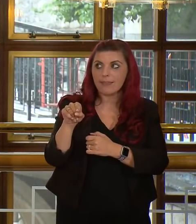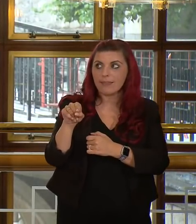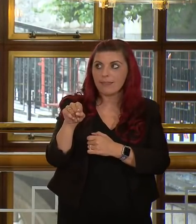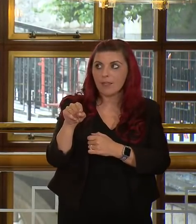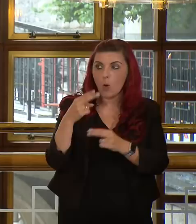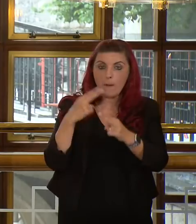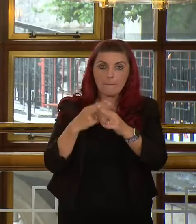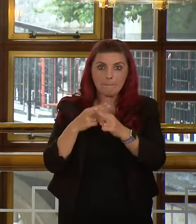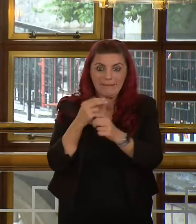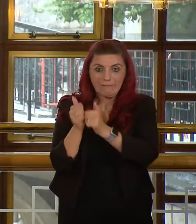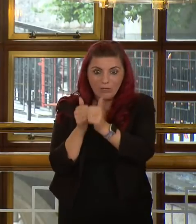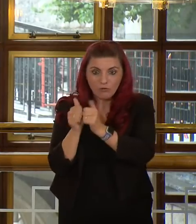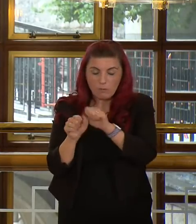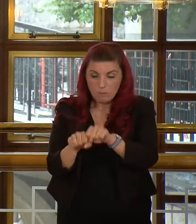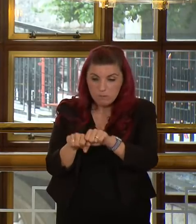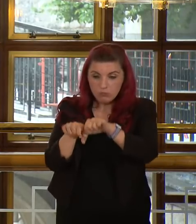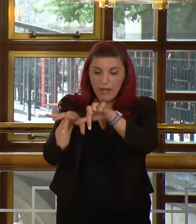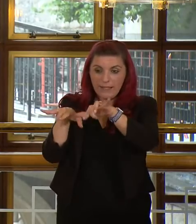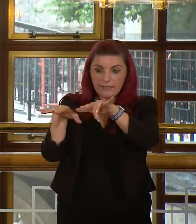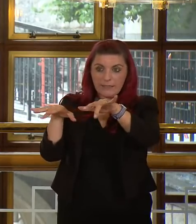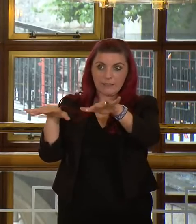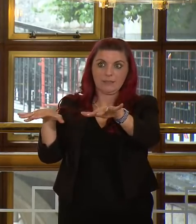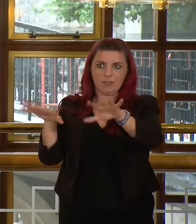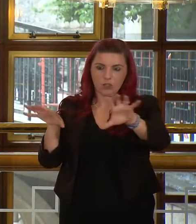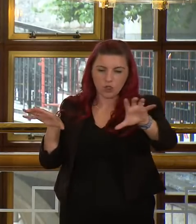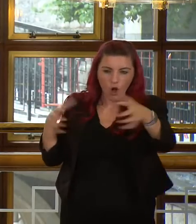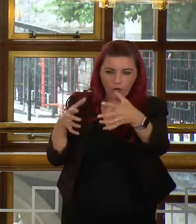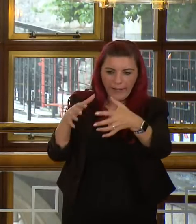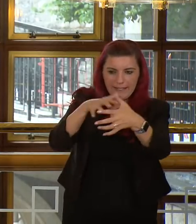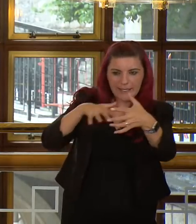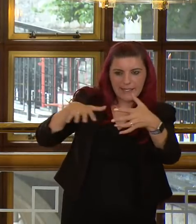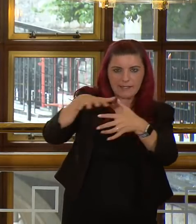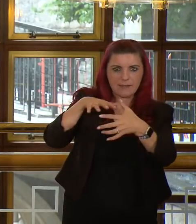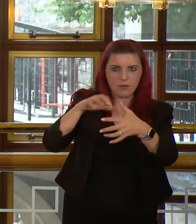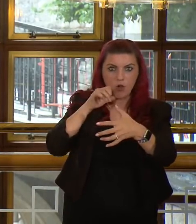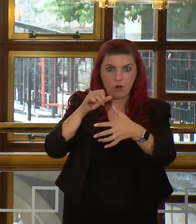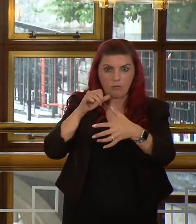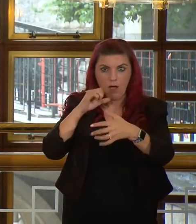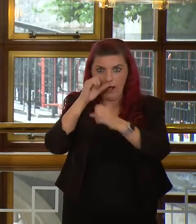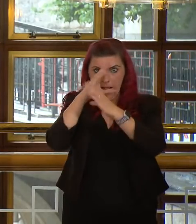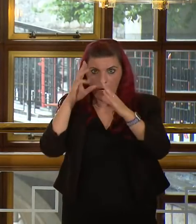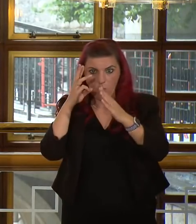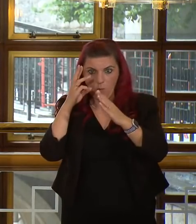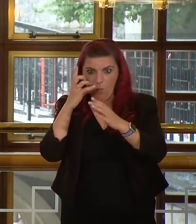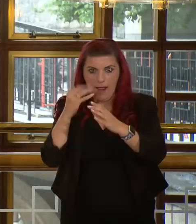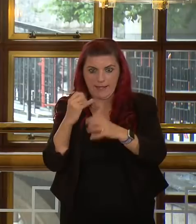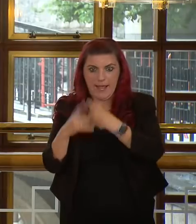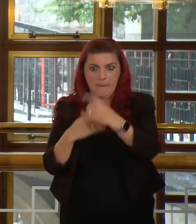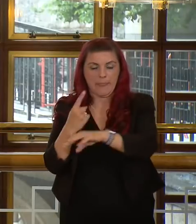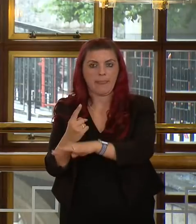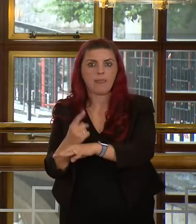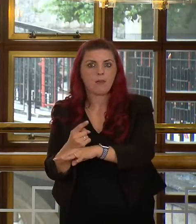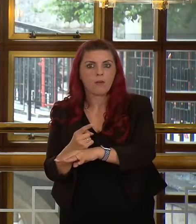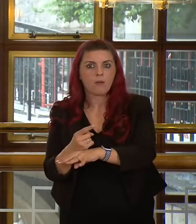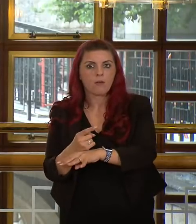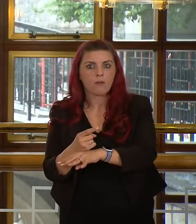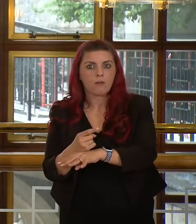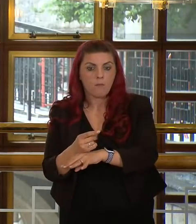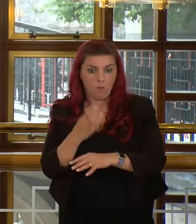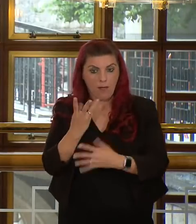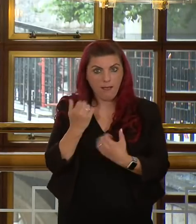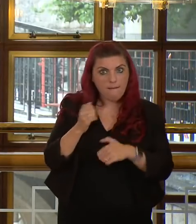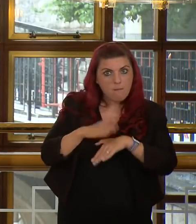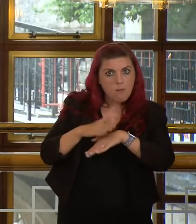meat plant, and people in very congregated settings. Unclear why in Lisbon. So will there be